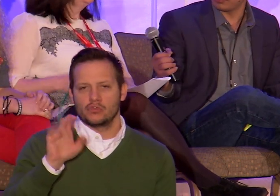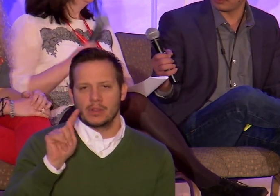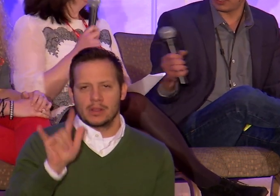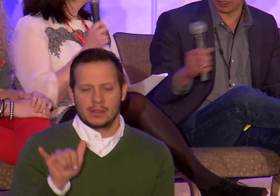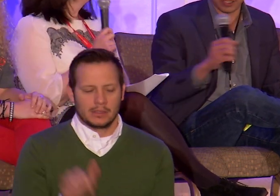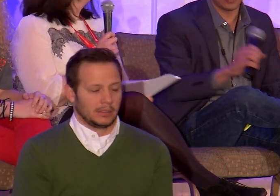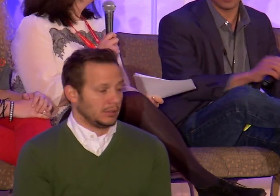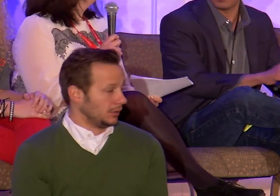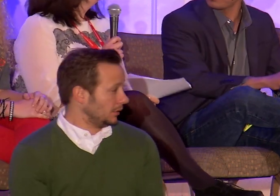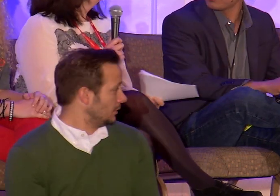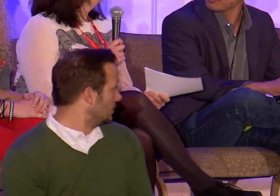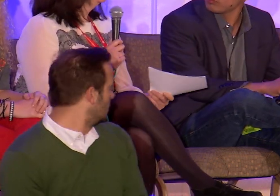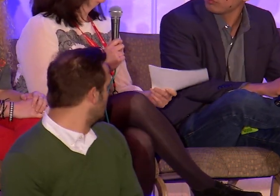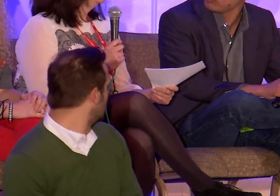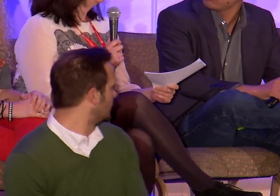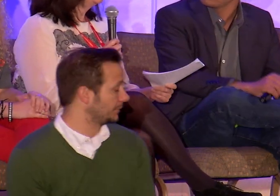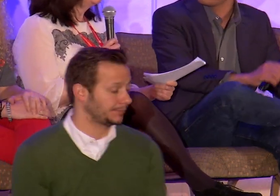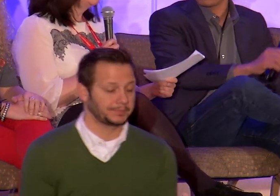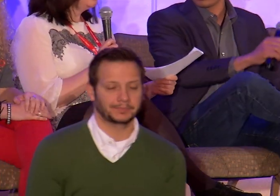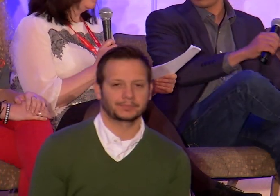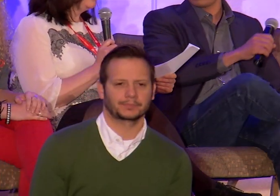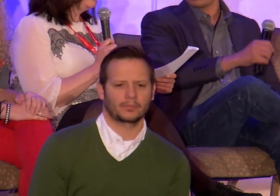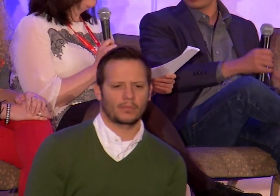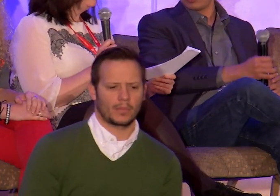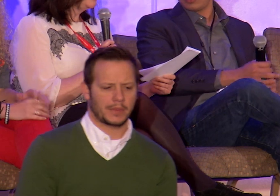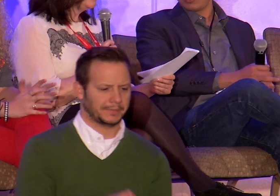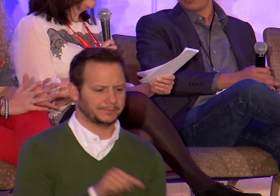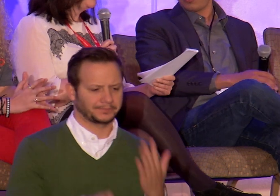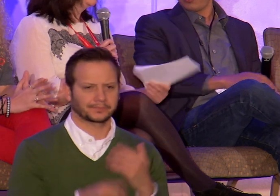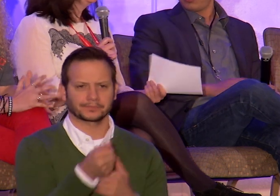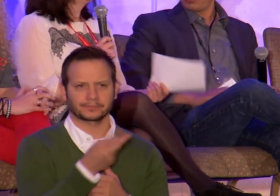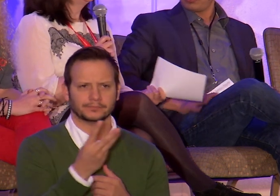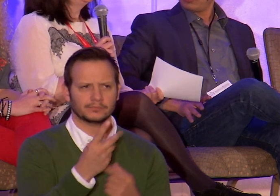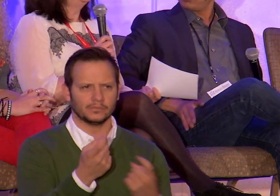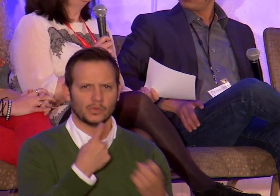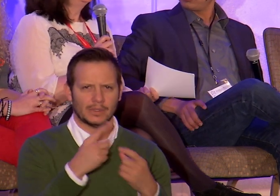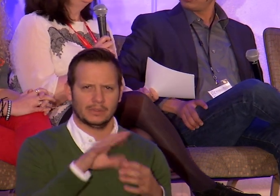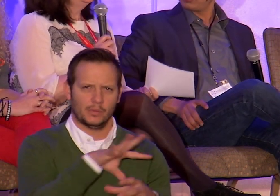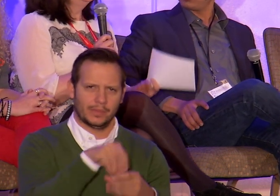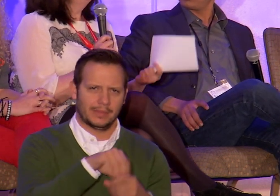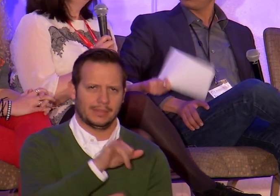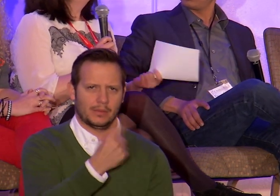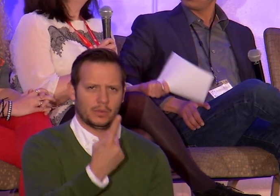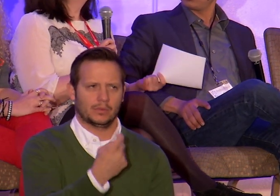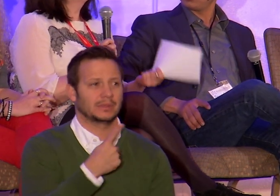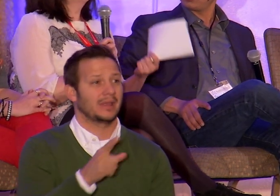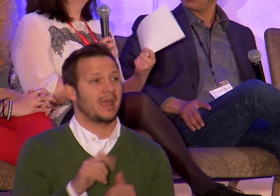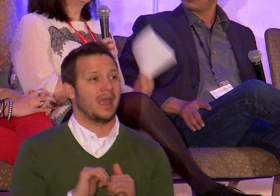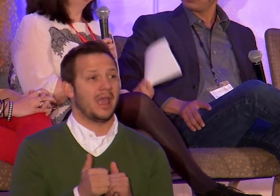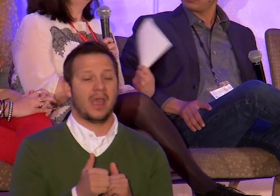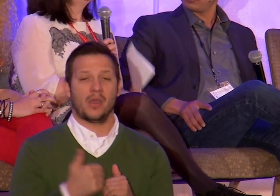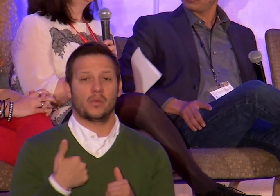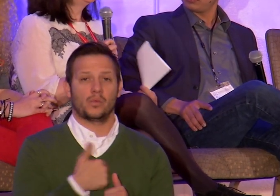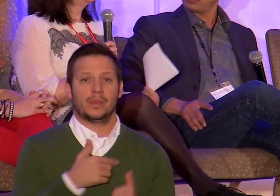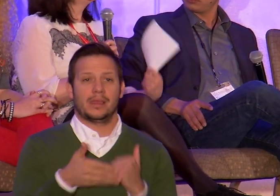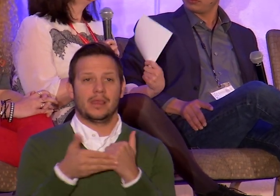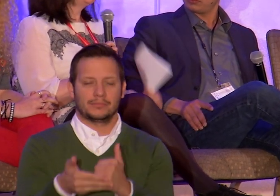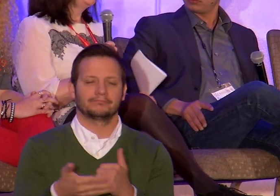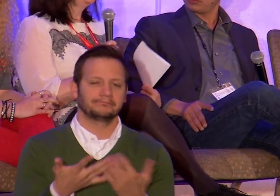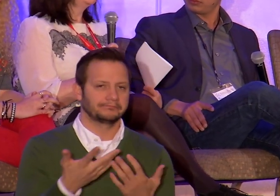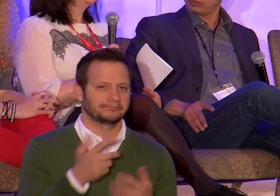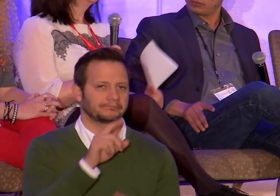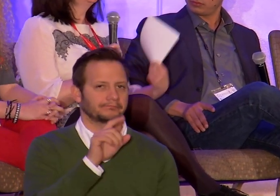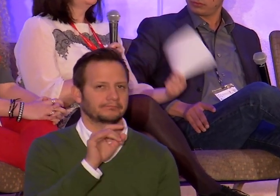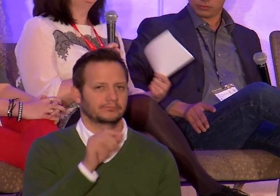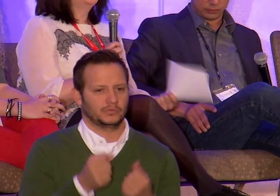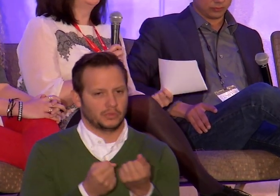Mm-hmm. There's a couple of questions here. I think the first is about how to help. And I think one is to support organizations